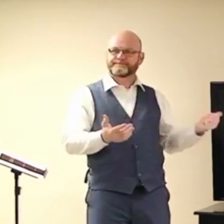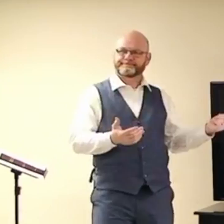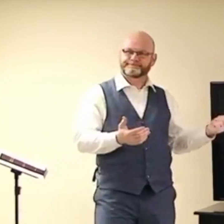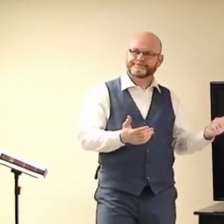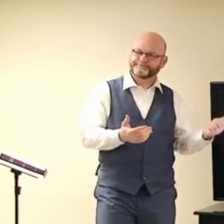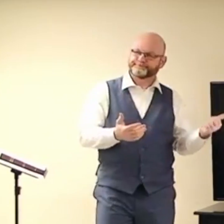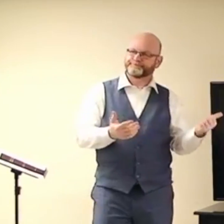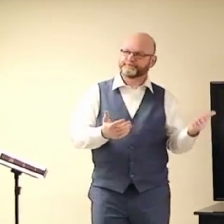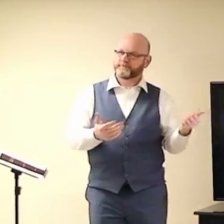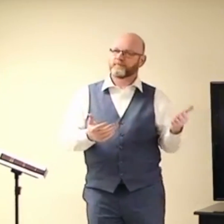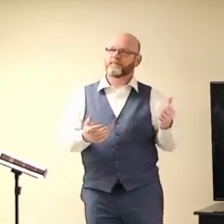Again,